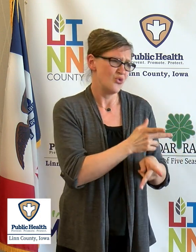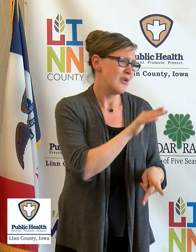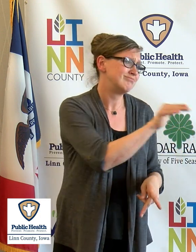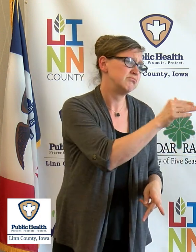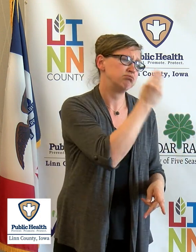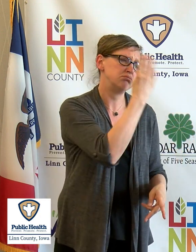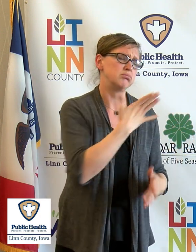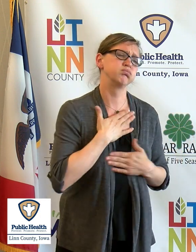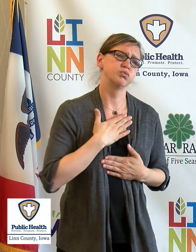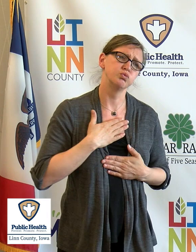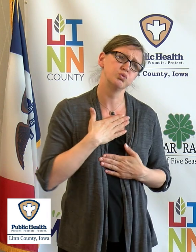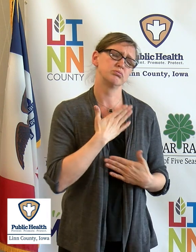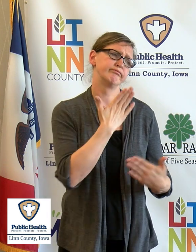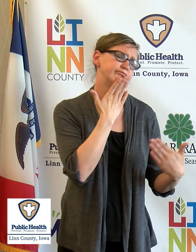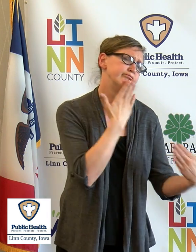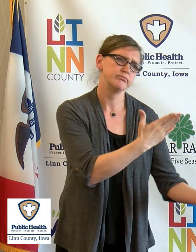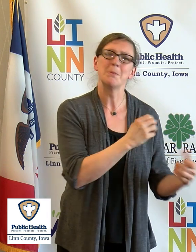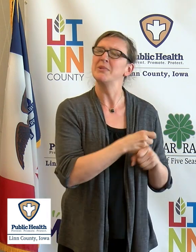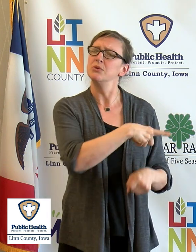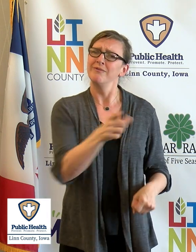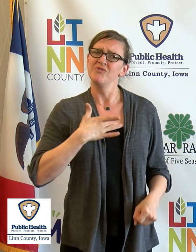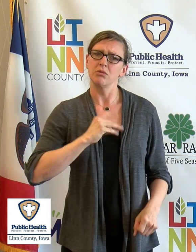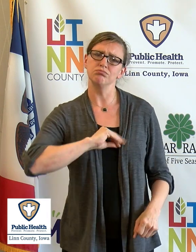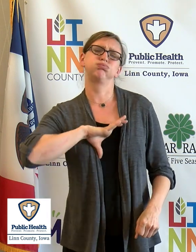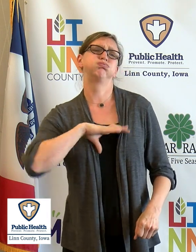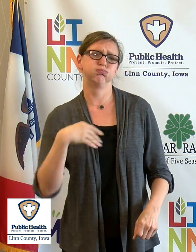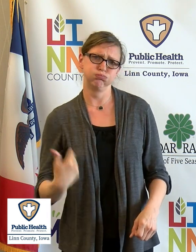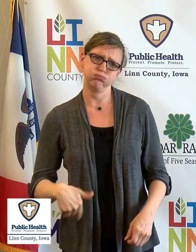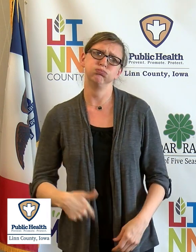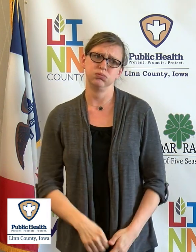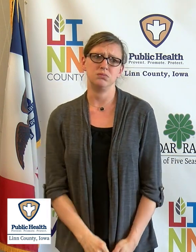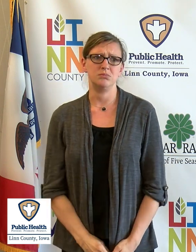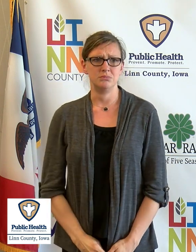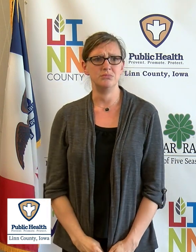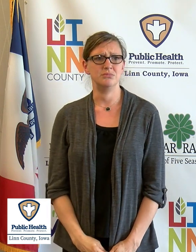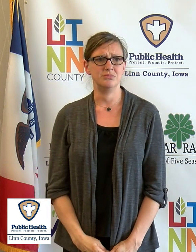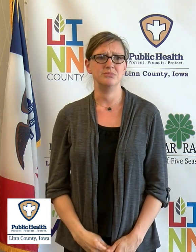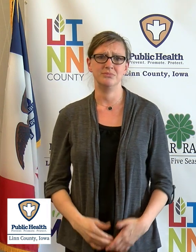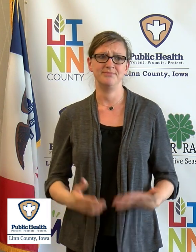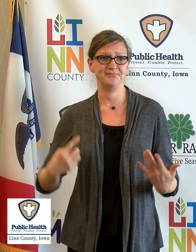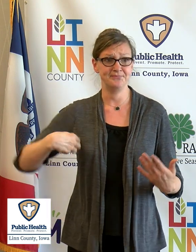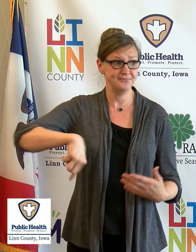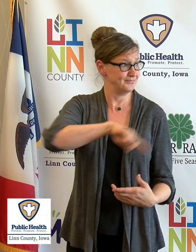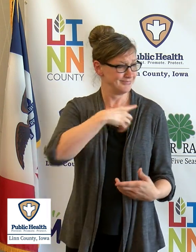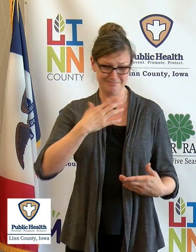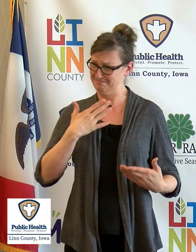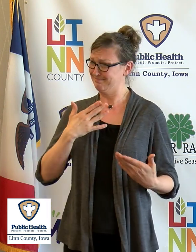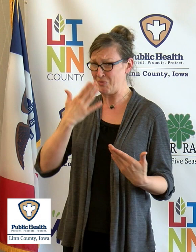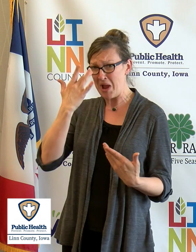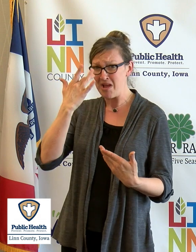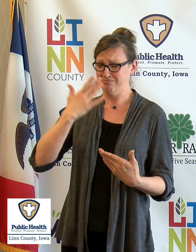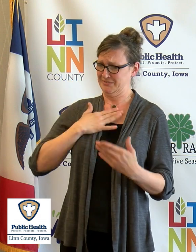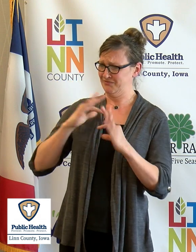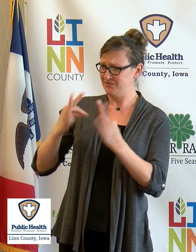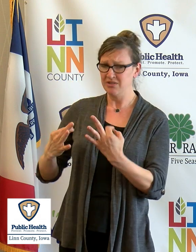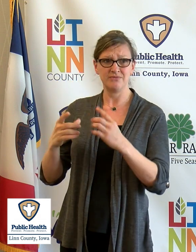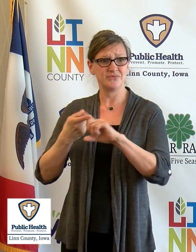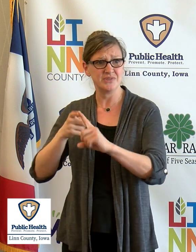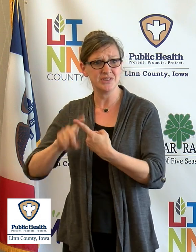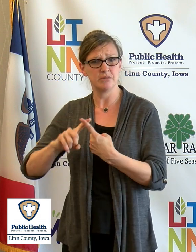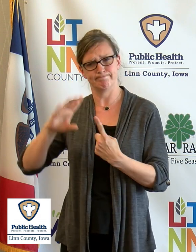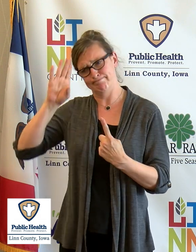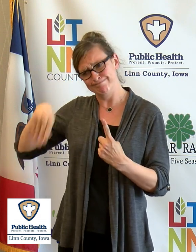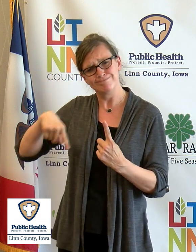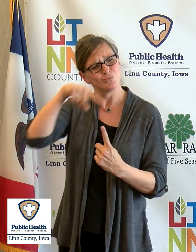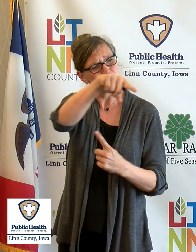not been forgotten. I've communicated with friends who work in care facilities to understand their situation and gauge their